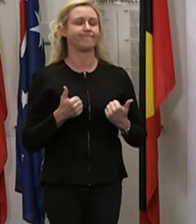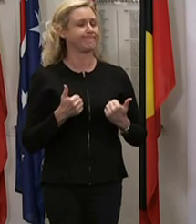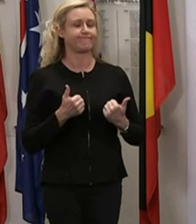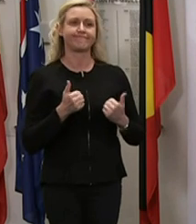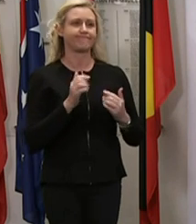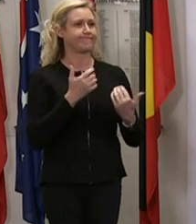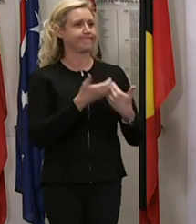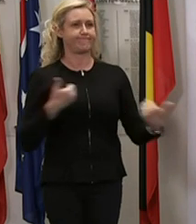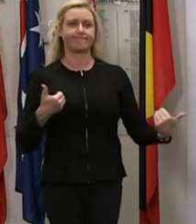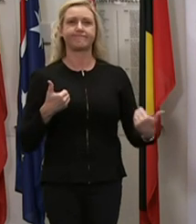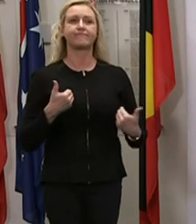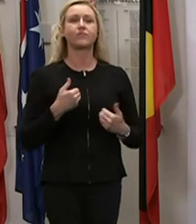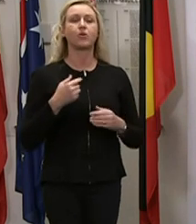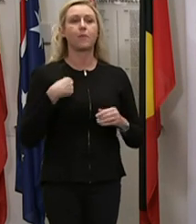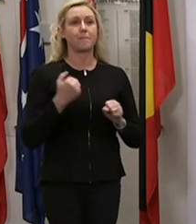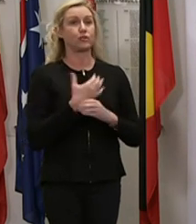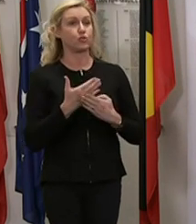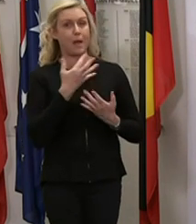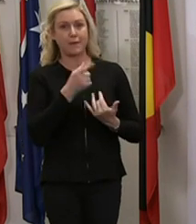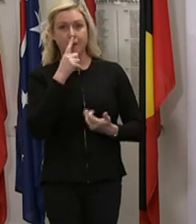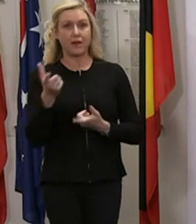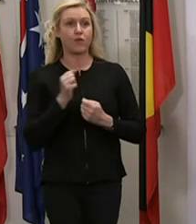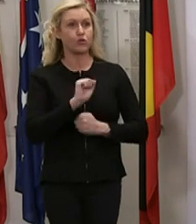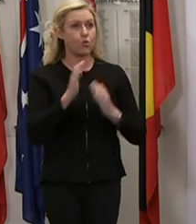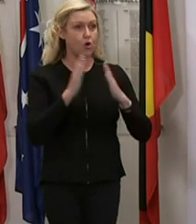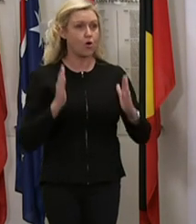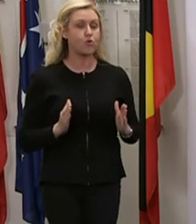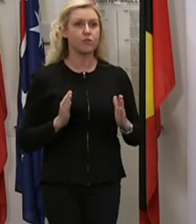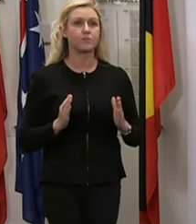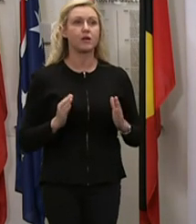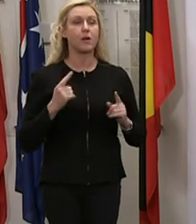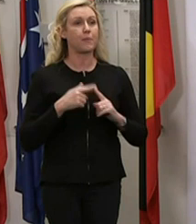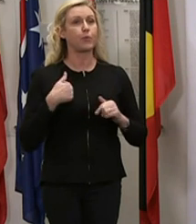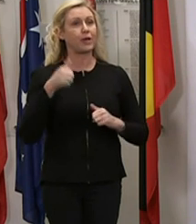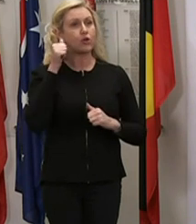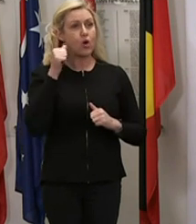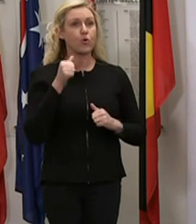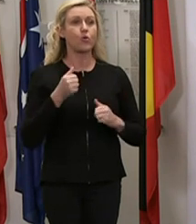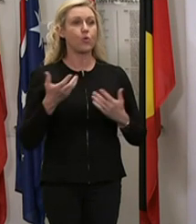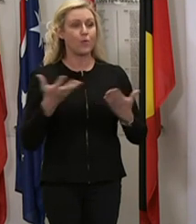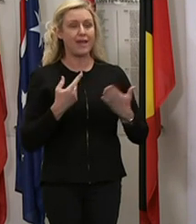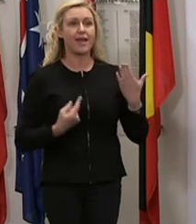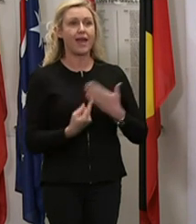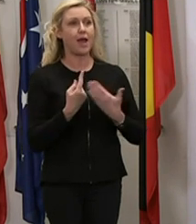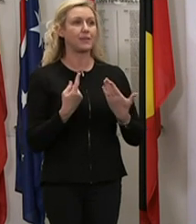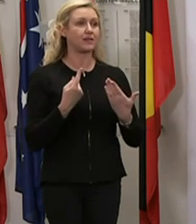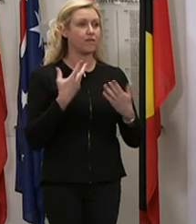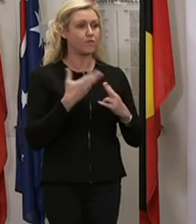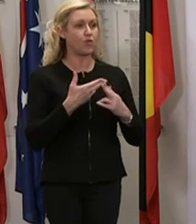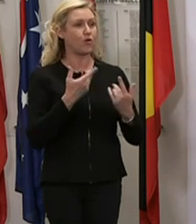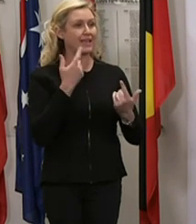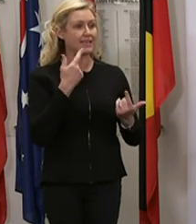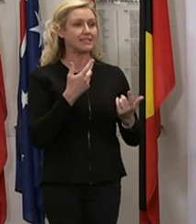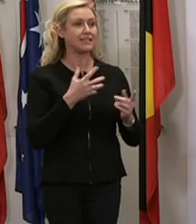home. We know from the health advice, we know from what's happened elsewhere, the highest risk activities are those inside your own home